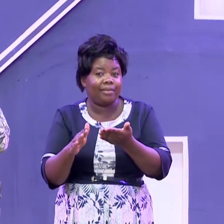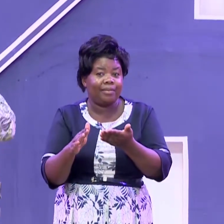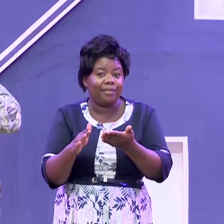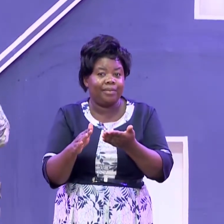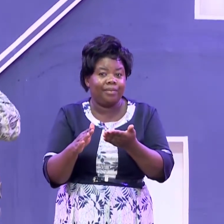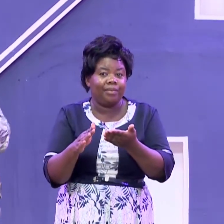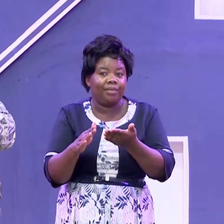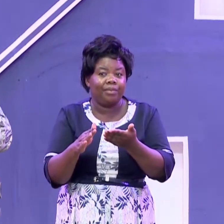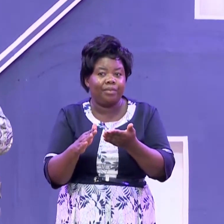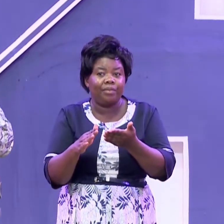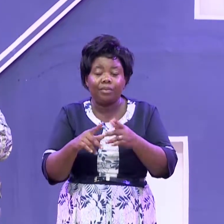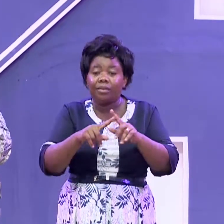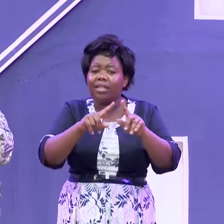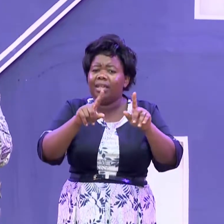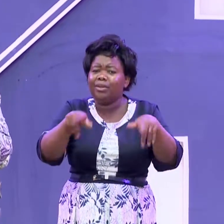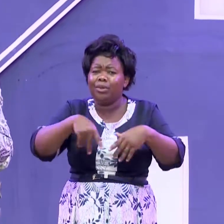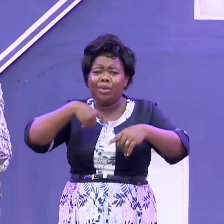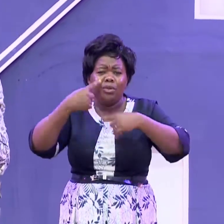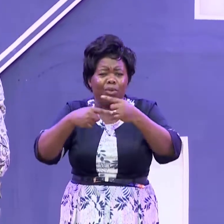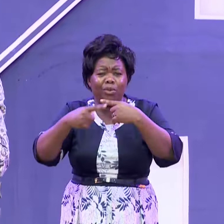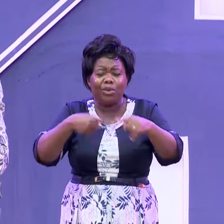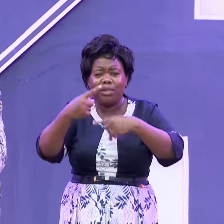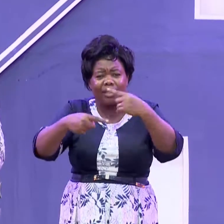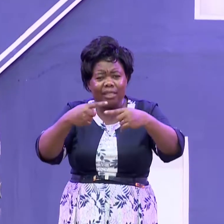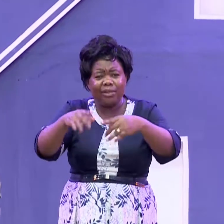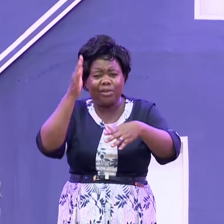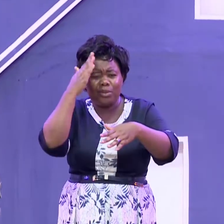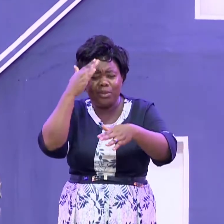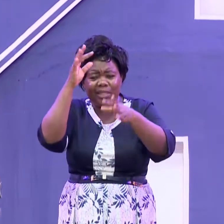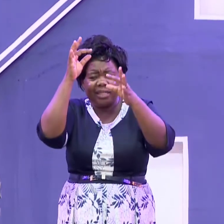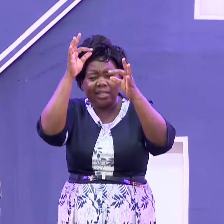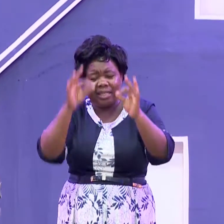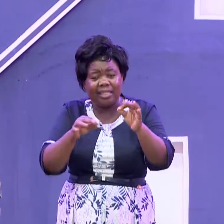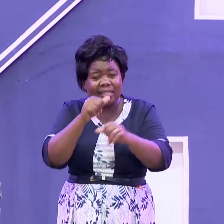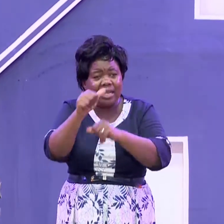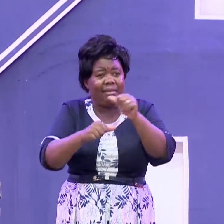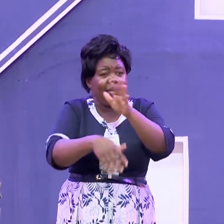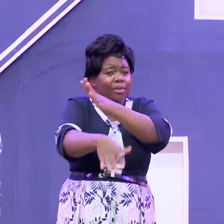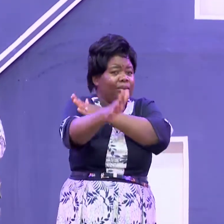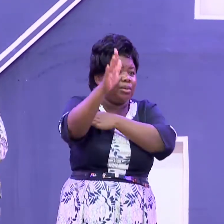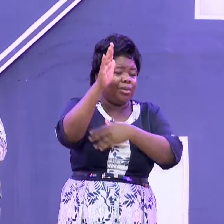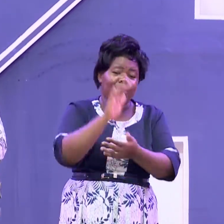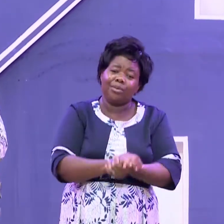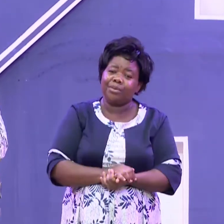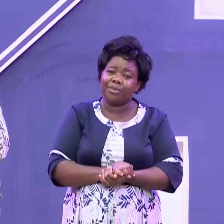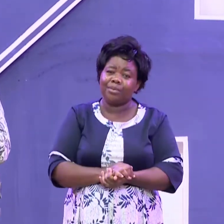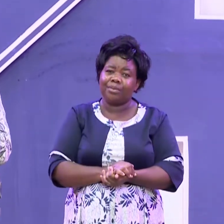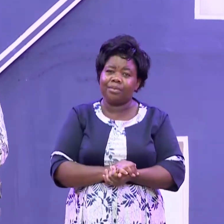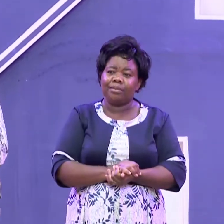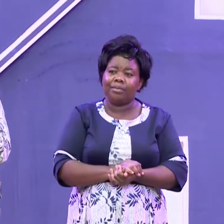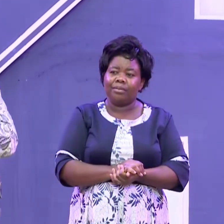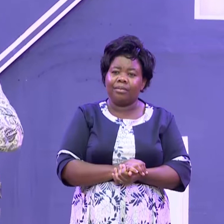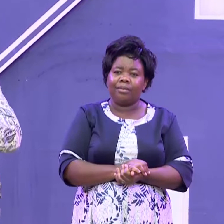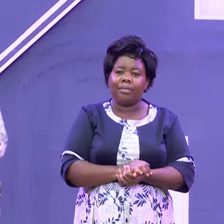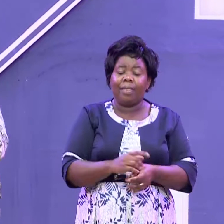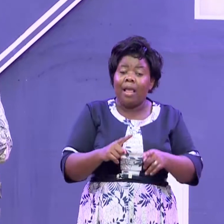aside. Twongere okumanya ebintu bino eby'obwa Katonda side eno. So that we continue to know the godly things and character of God